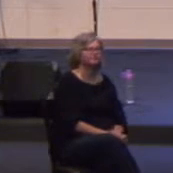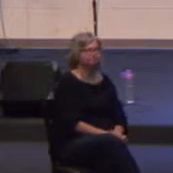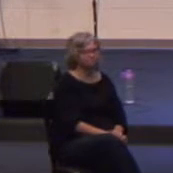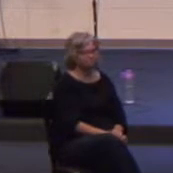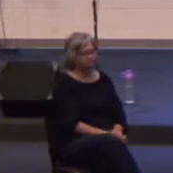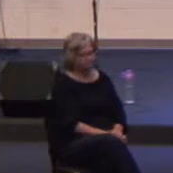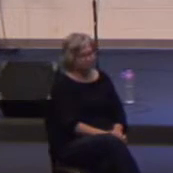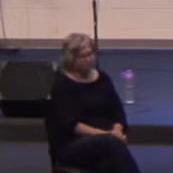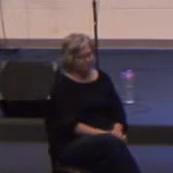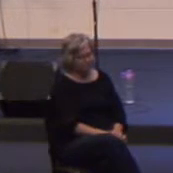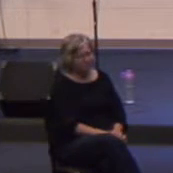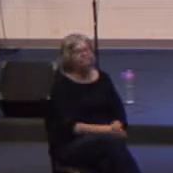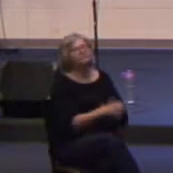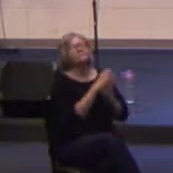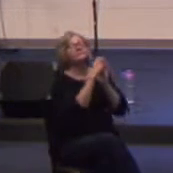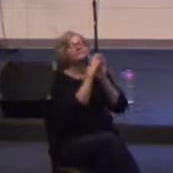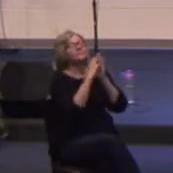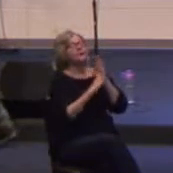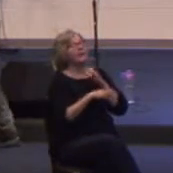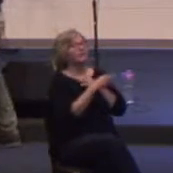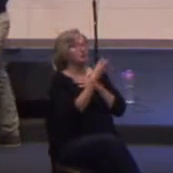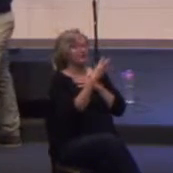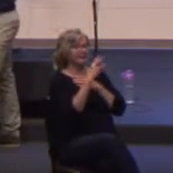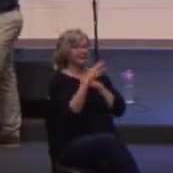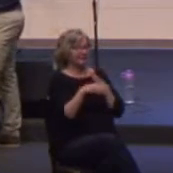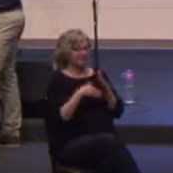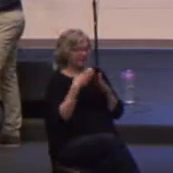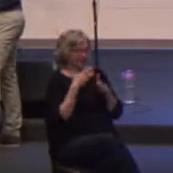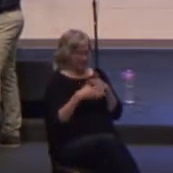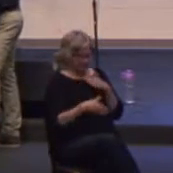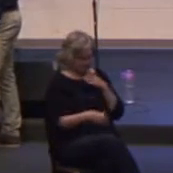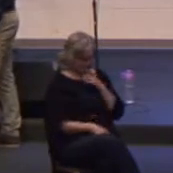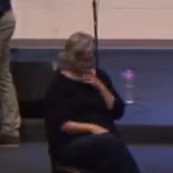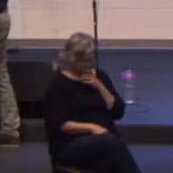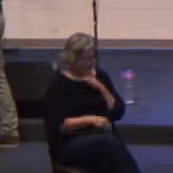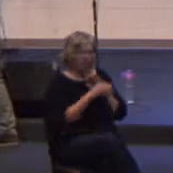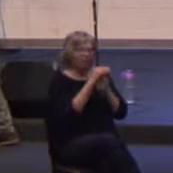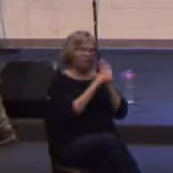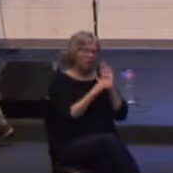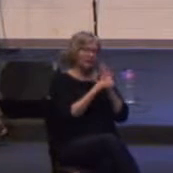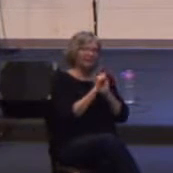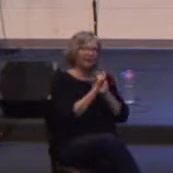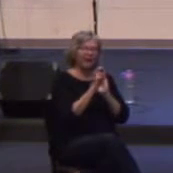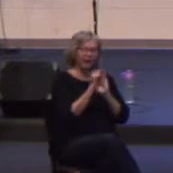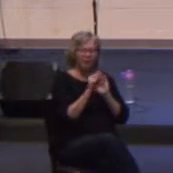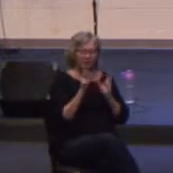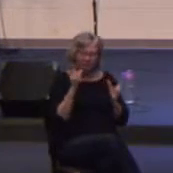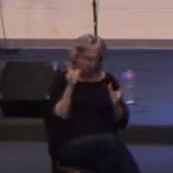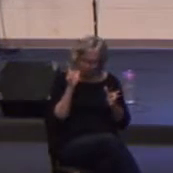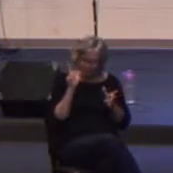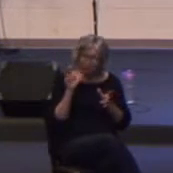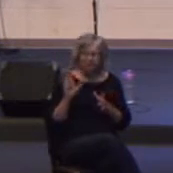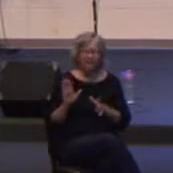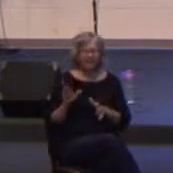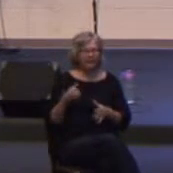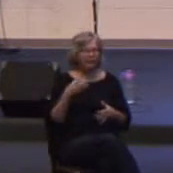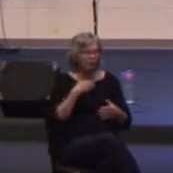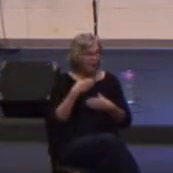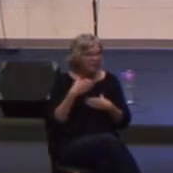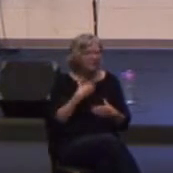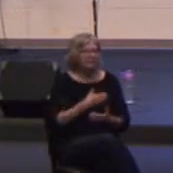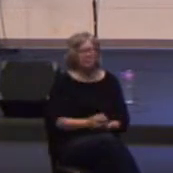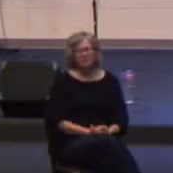And then here's how chapter 16 ends. Moses and Aaron, they've heard all this grumbling, they've heard all these